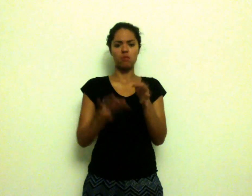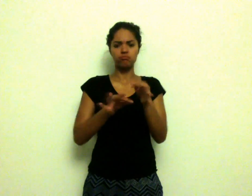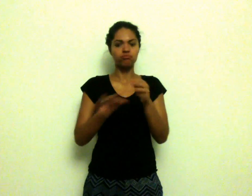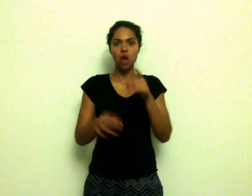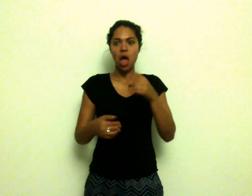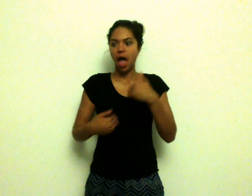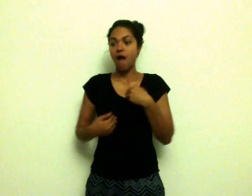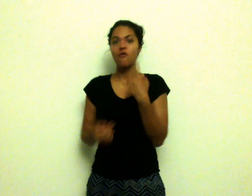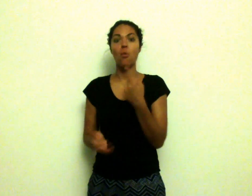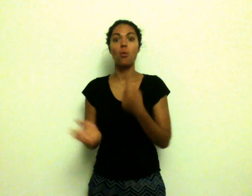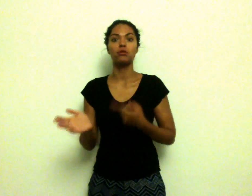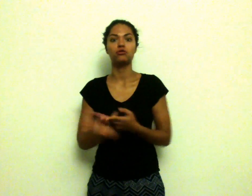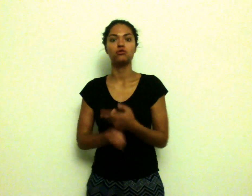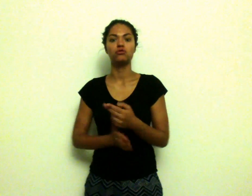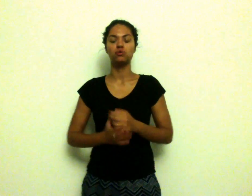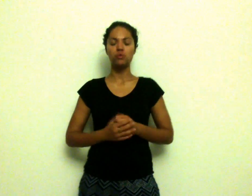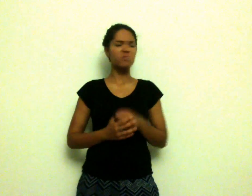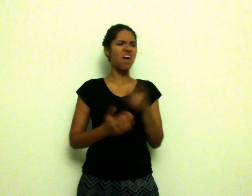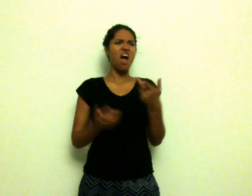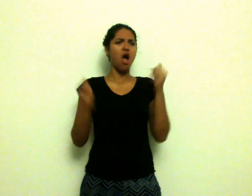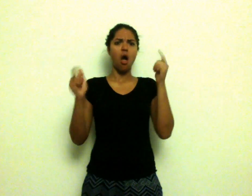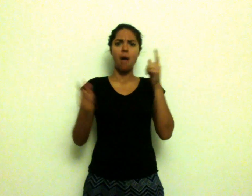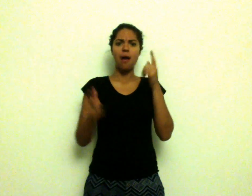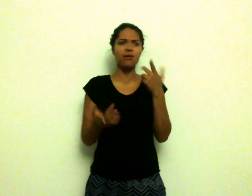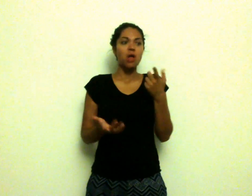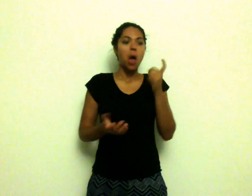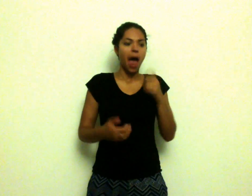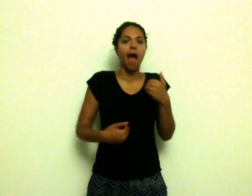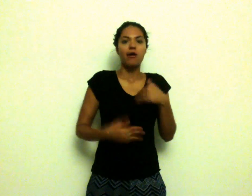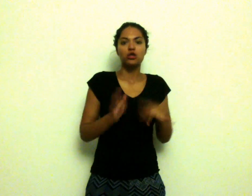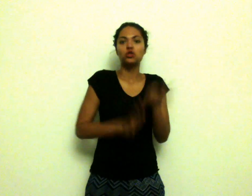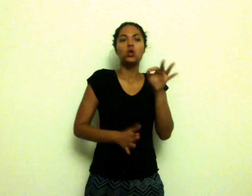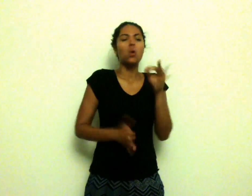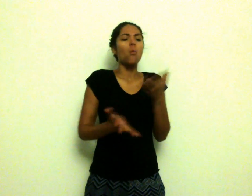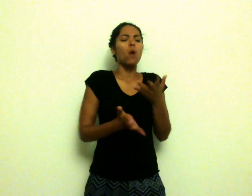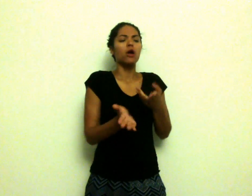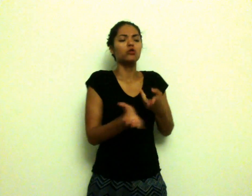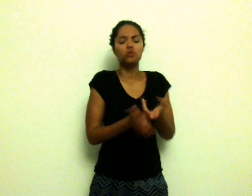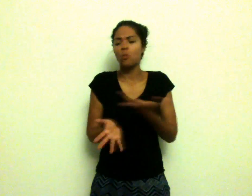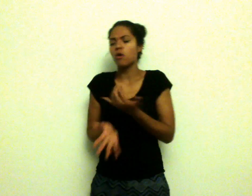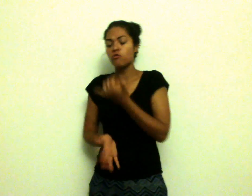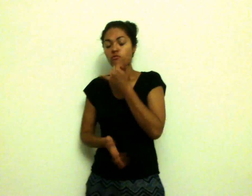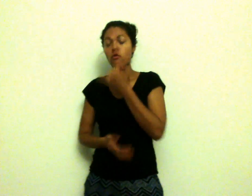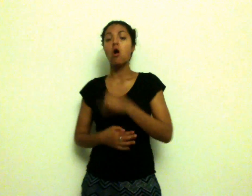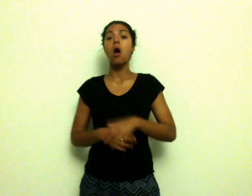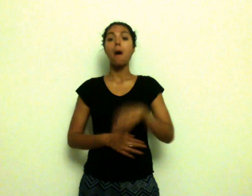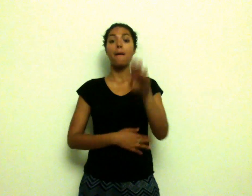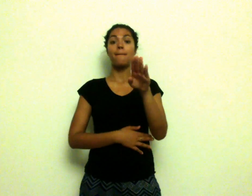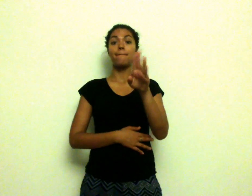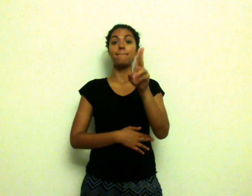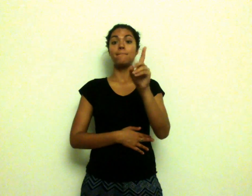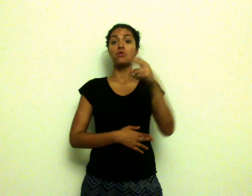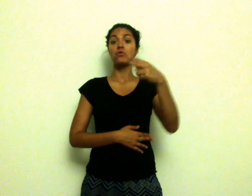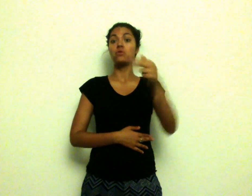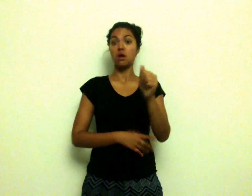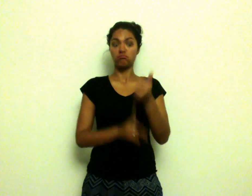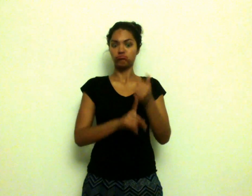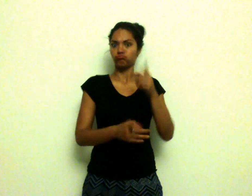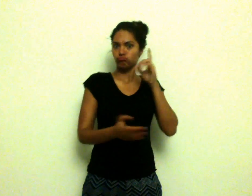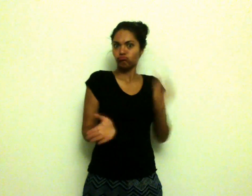basis of debates, as did Gautama Buddha. And Gautama Buddha urged his followers to check out the reference, to